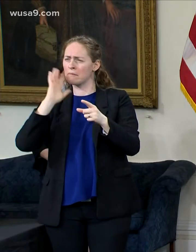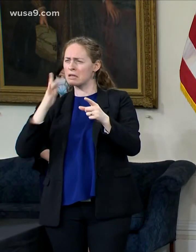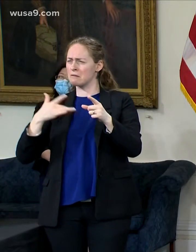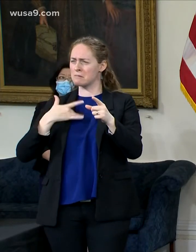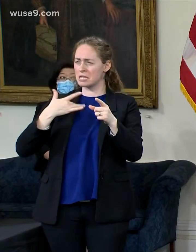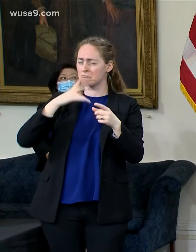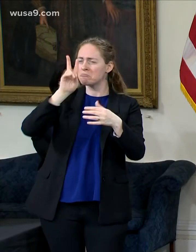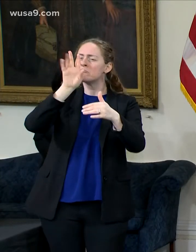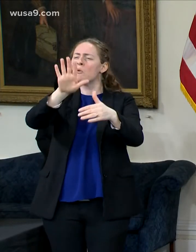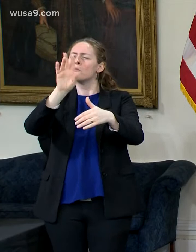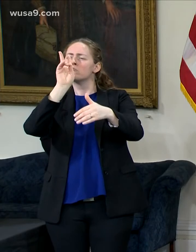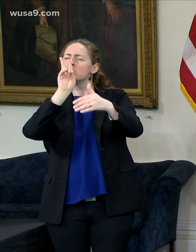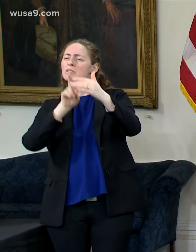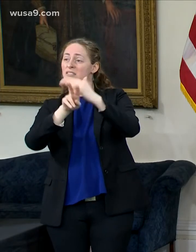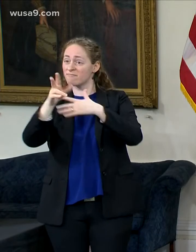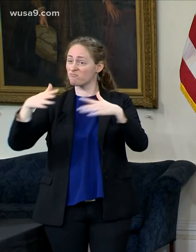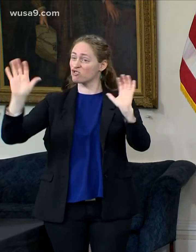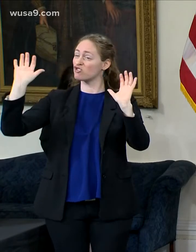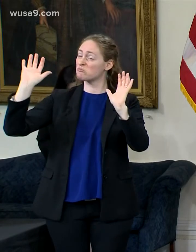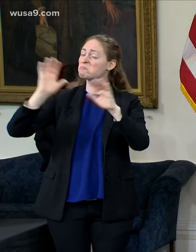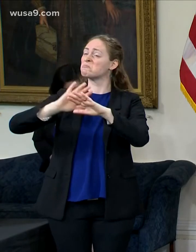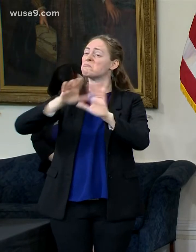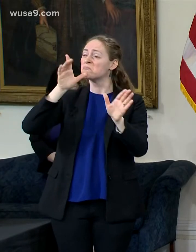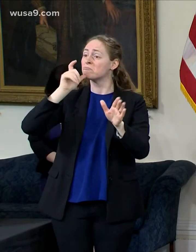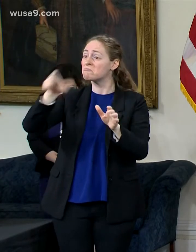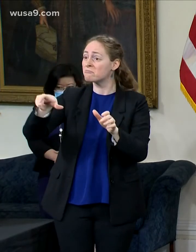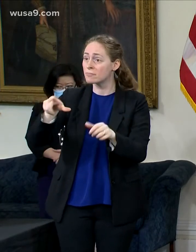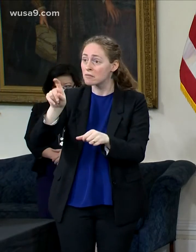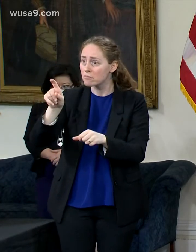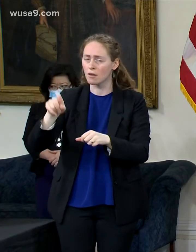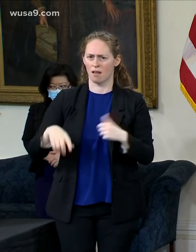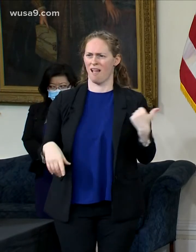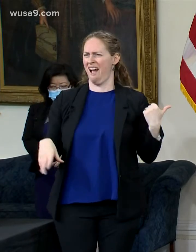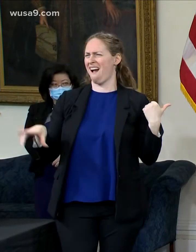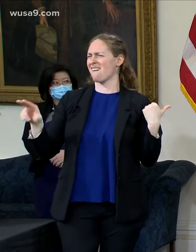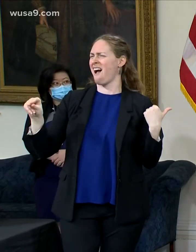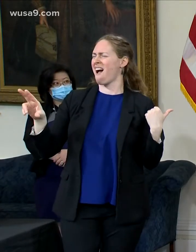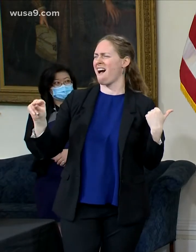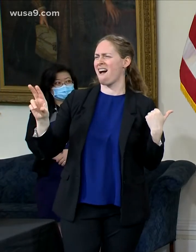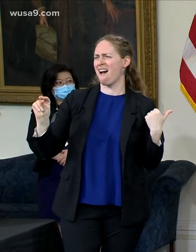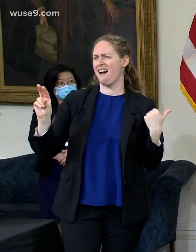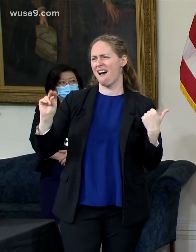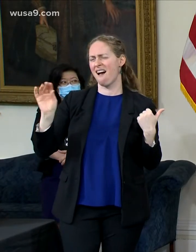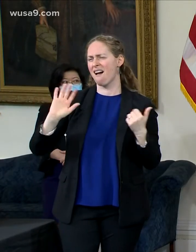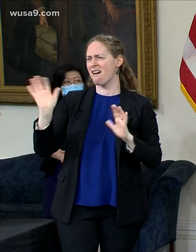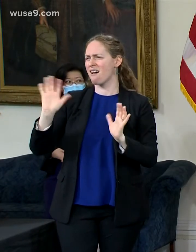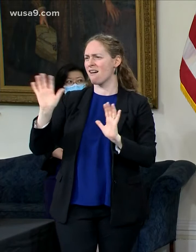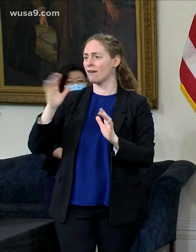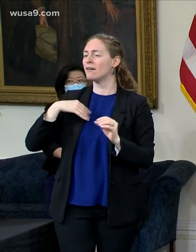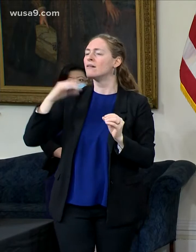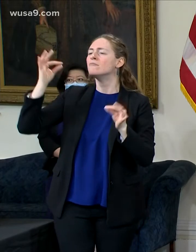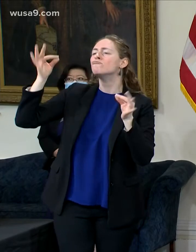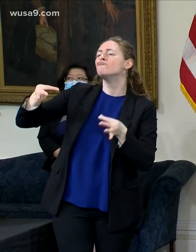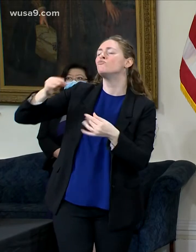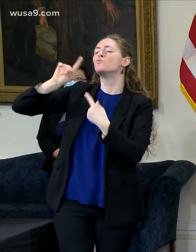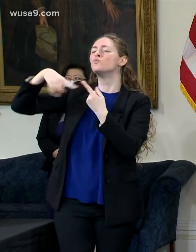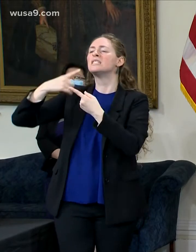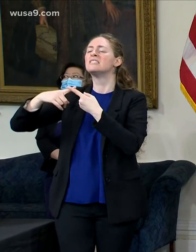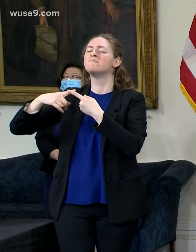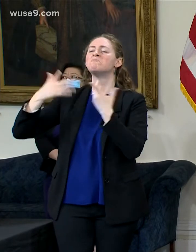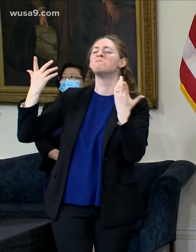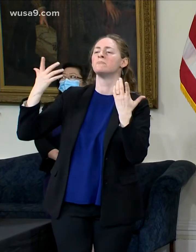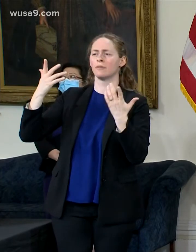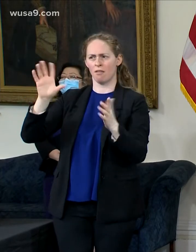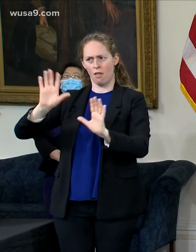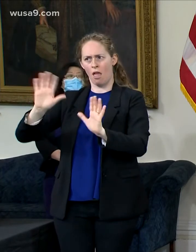Well, there's no question. The only reason I hesitate to give you the exact timeframes or numbers is because we're relying on kind